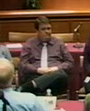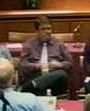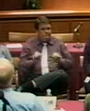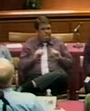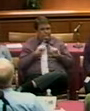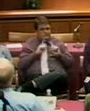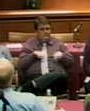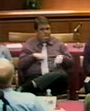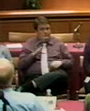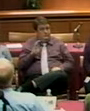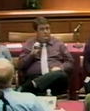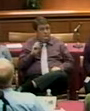Bernard, you on?